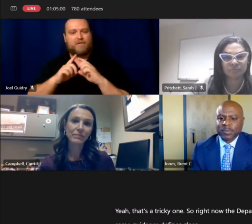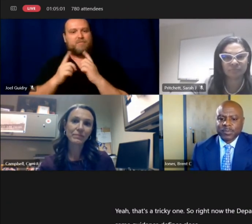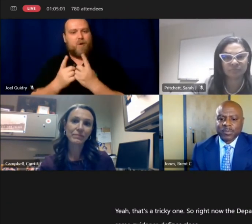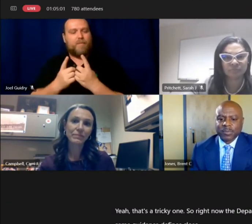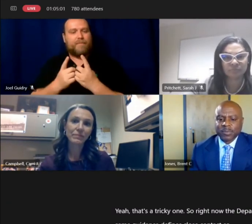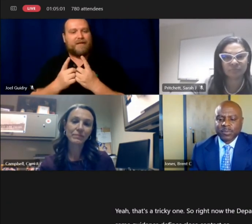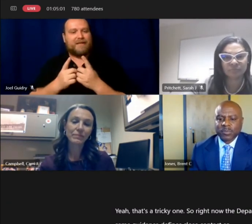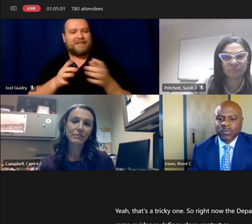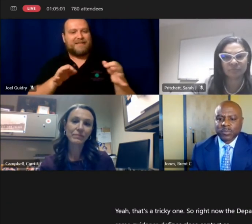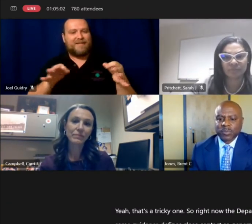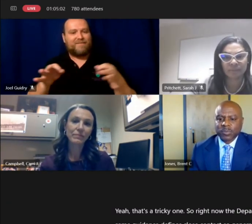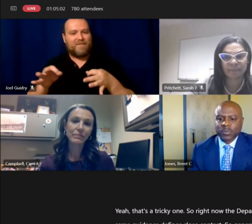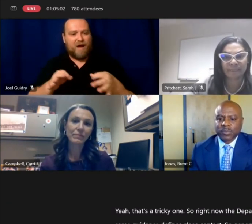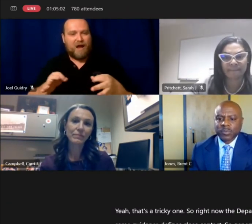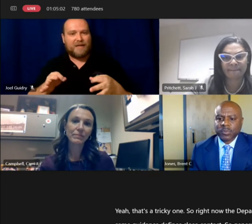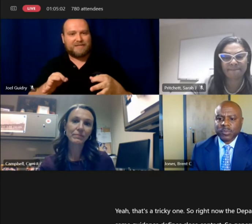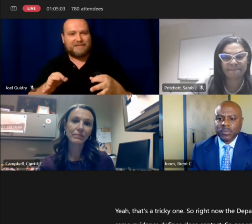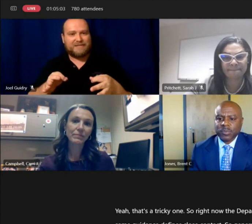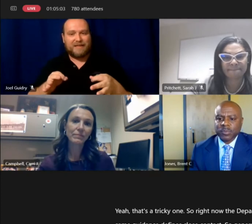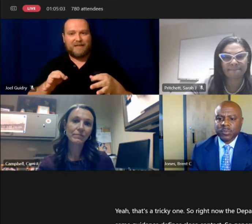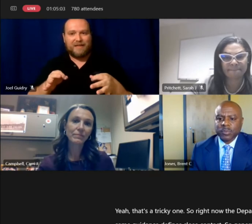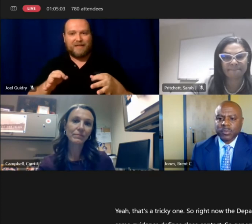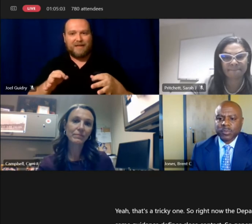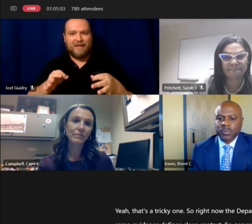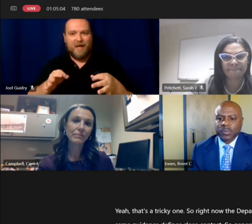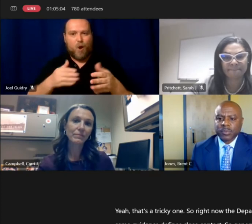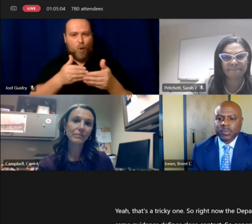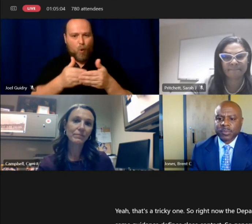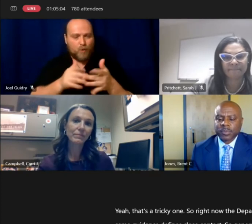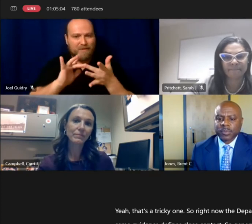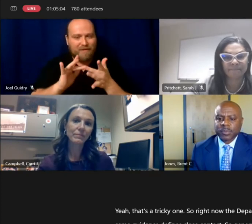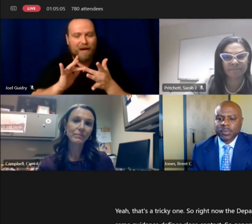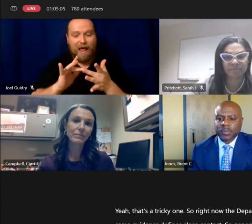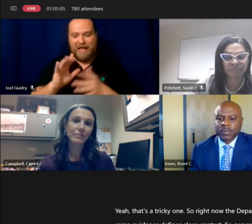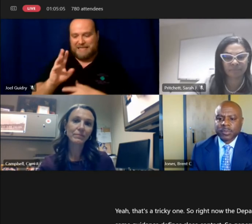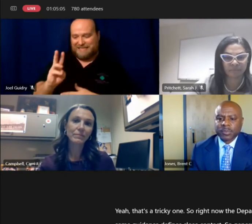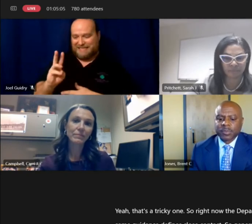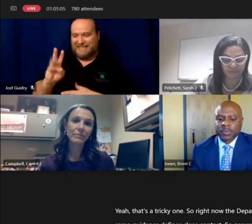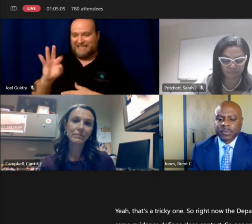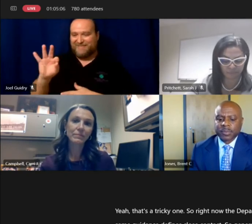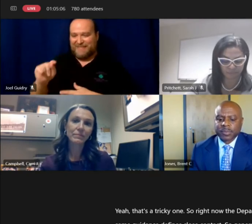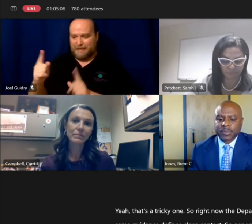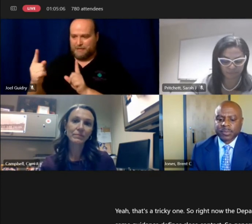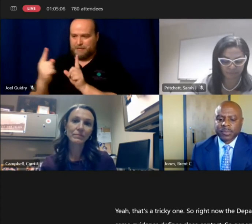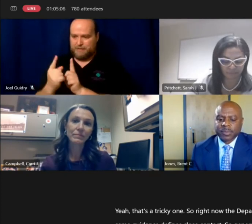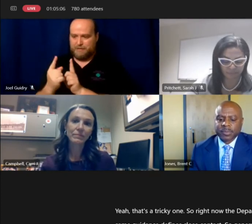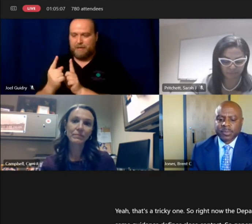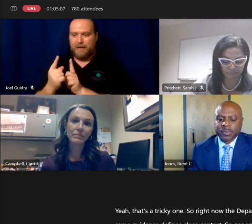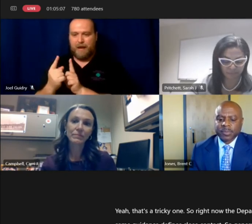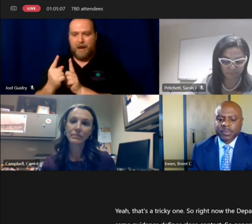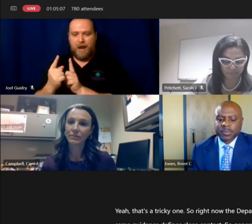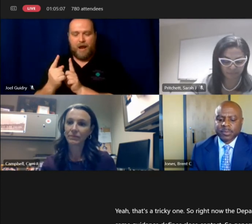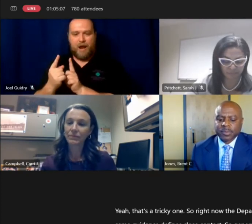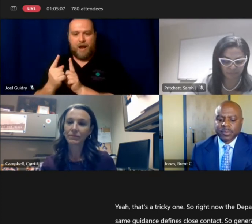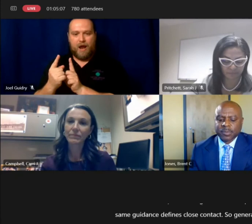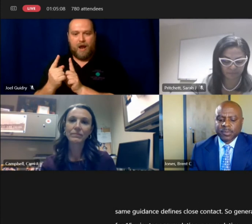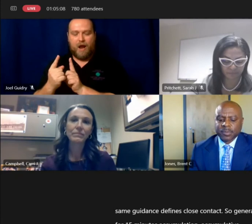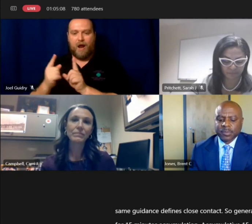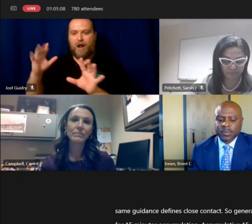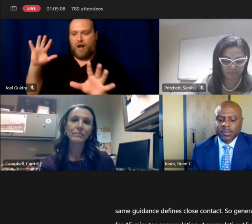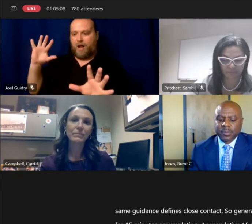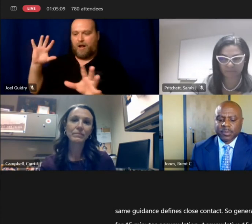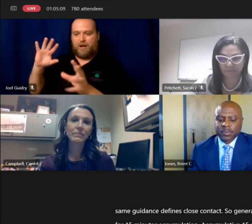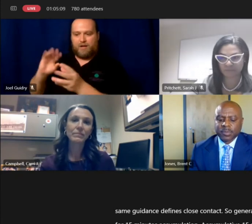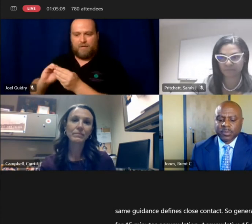it's that 6 feet for 15 minutes, accumulative 15 minutes over a 24-hour